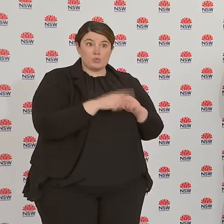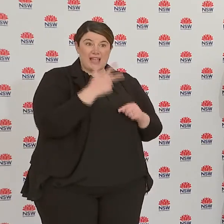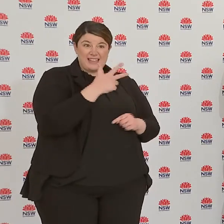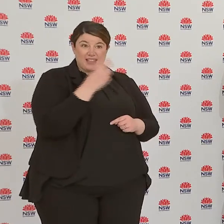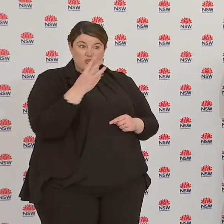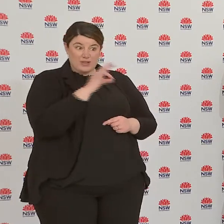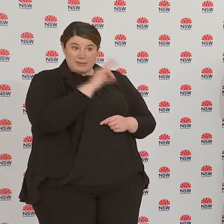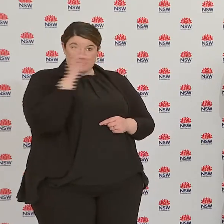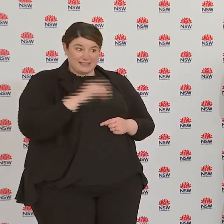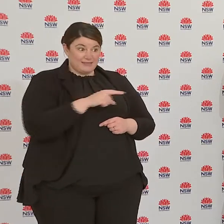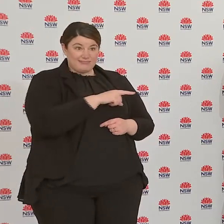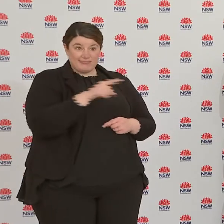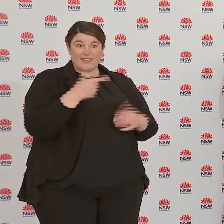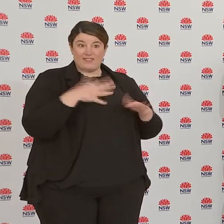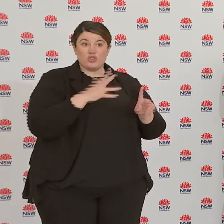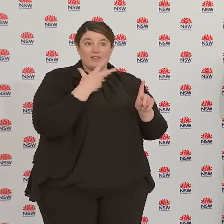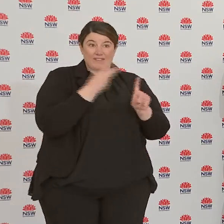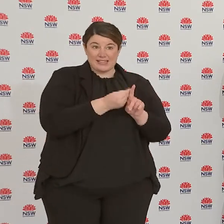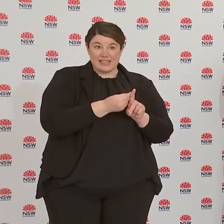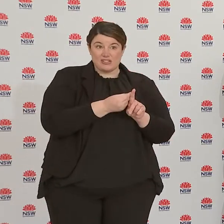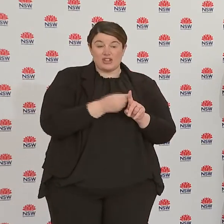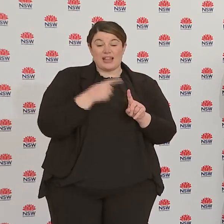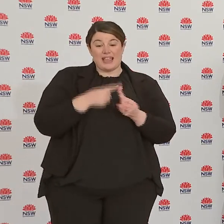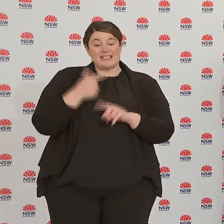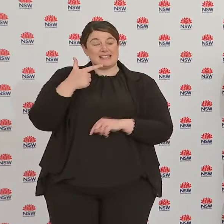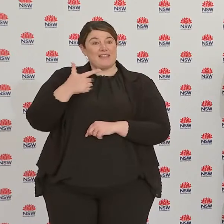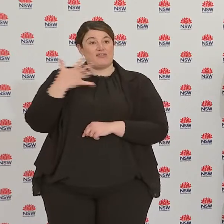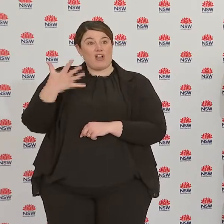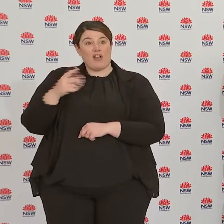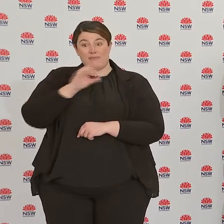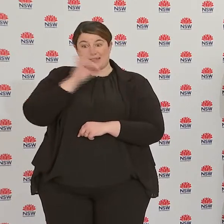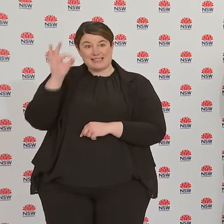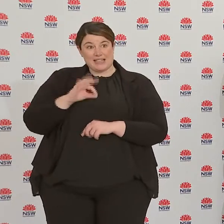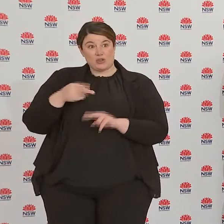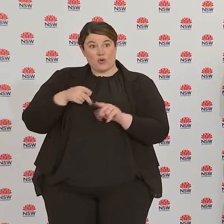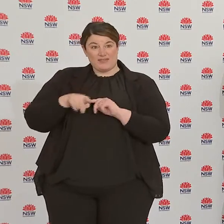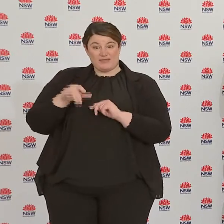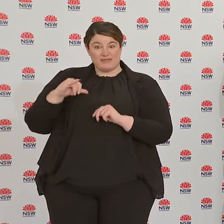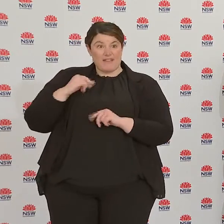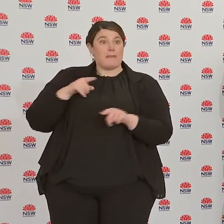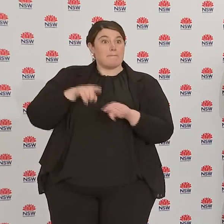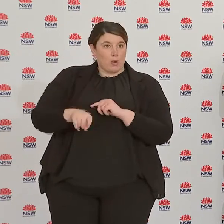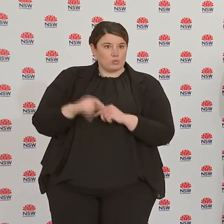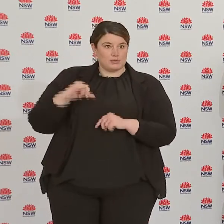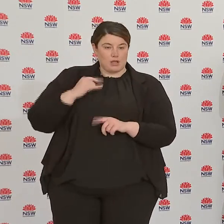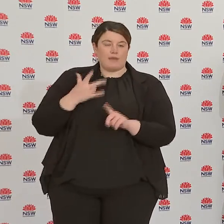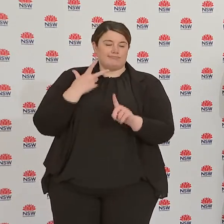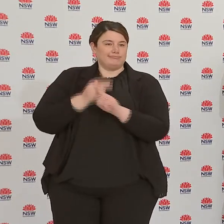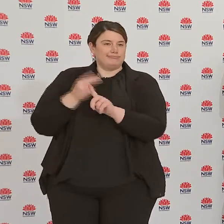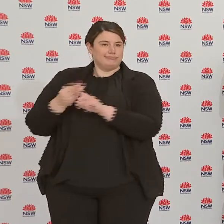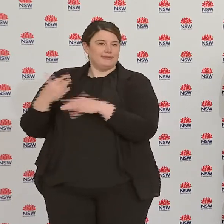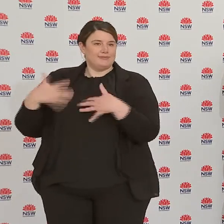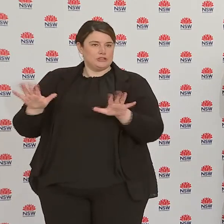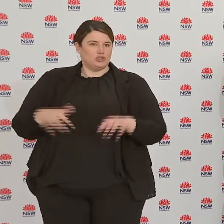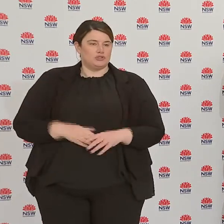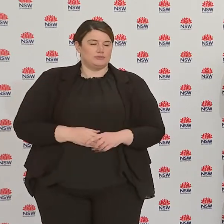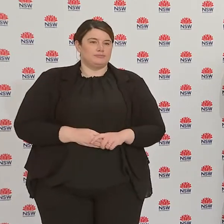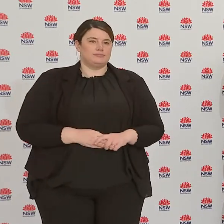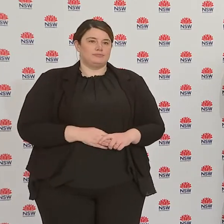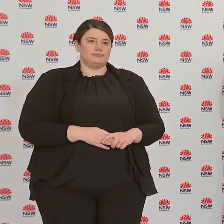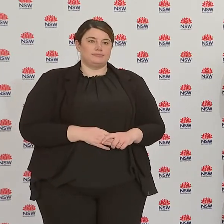vaccinated and 75% of staff at the facility were vaccinated. It is, again, a salient